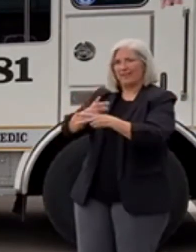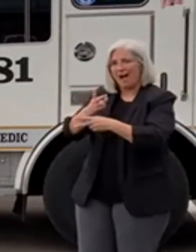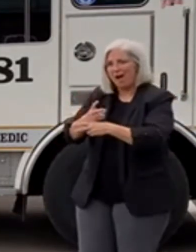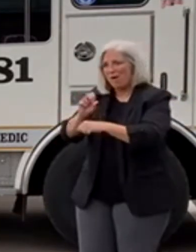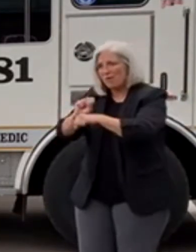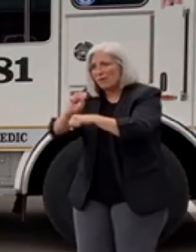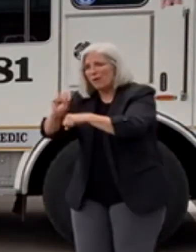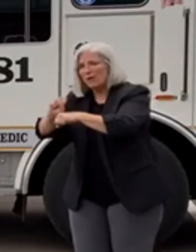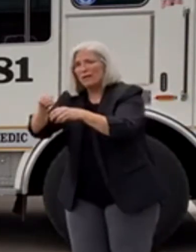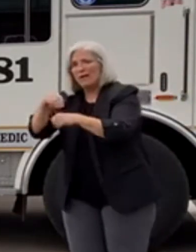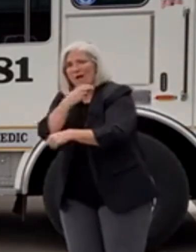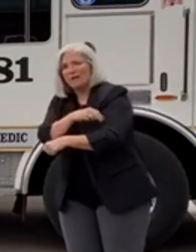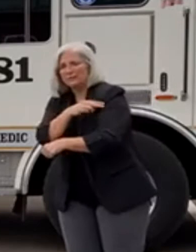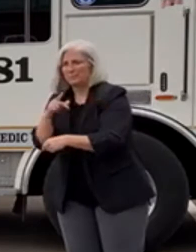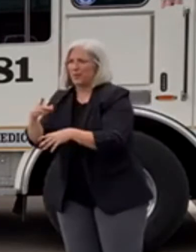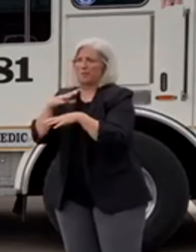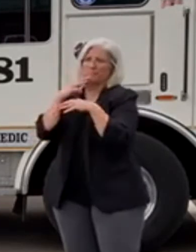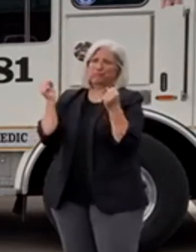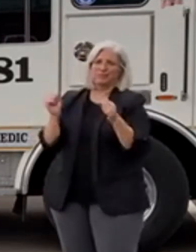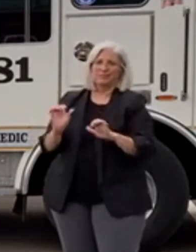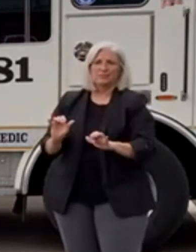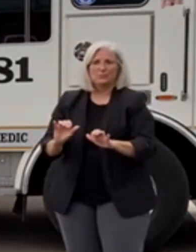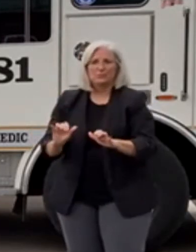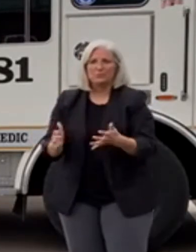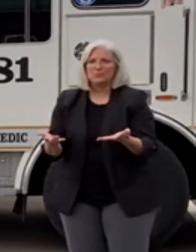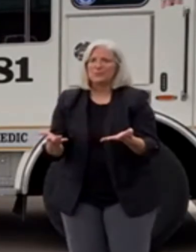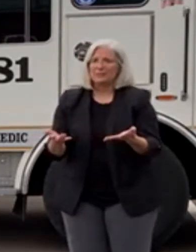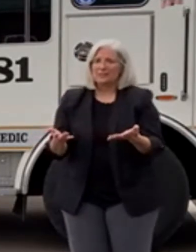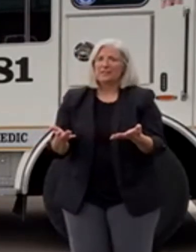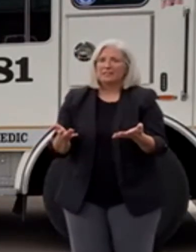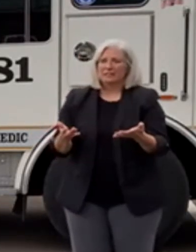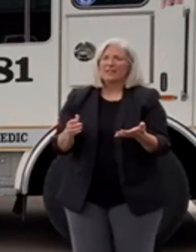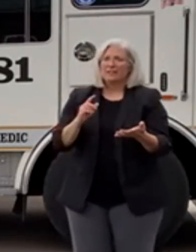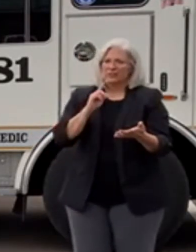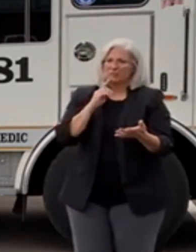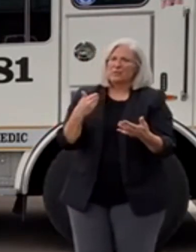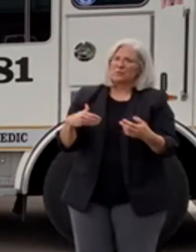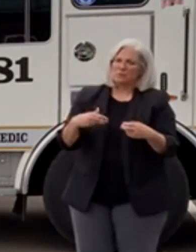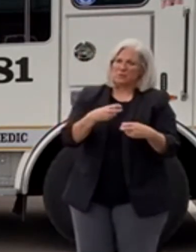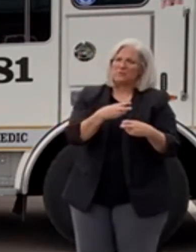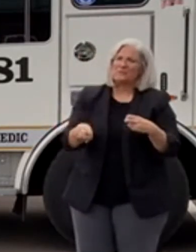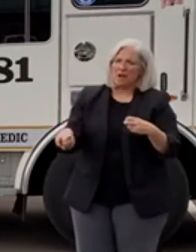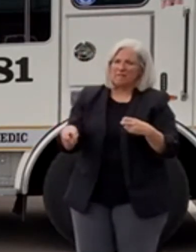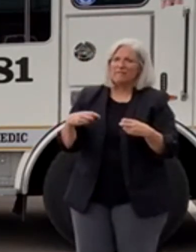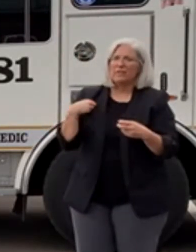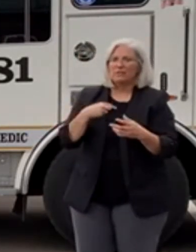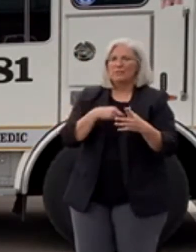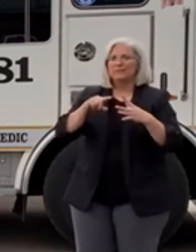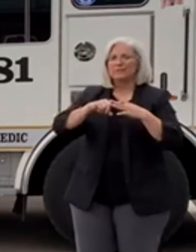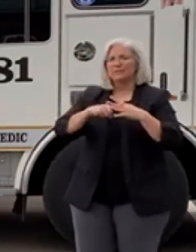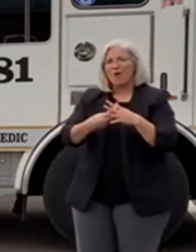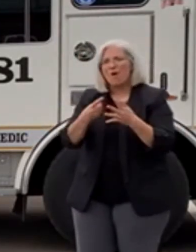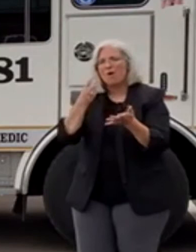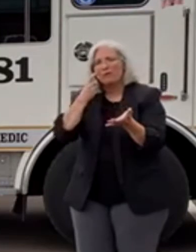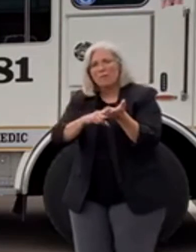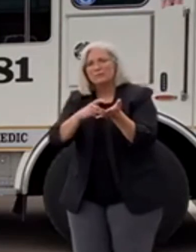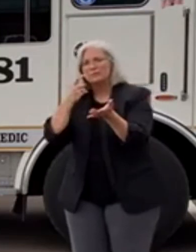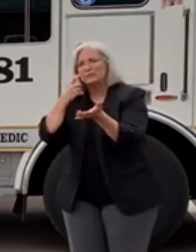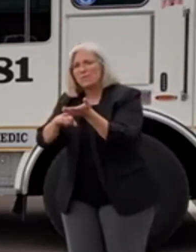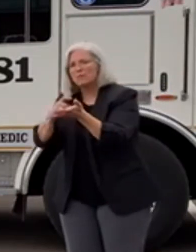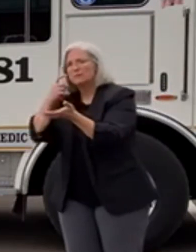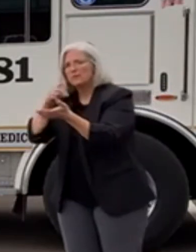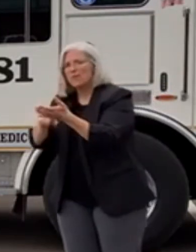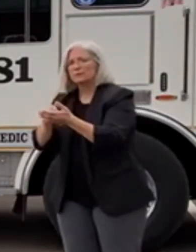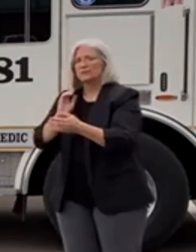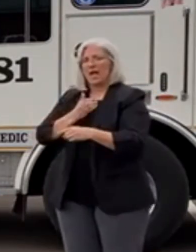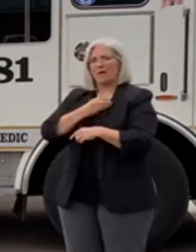well. And what we've been saying around the firehouse is COVID-19 fatigue is a real thing.